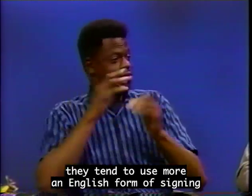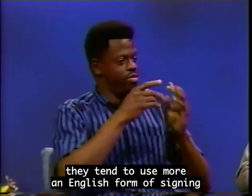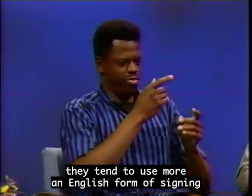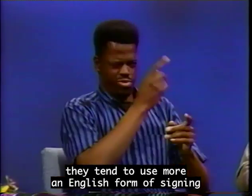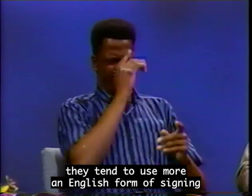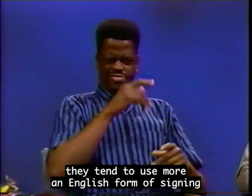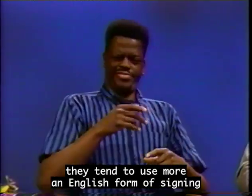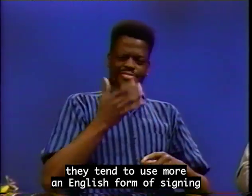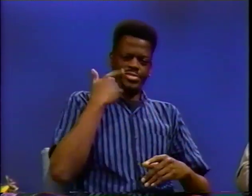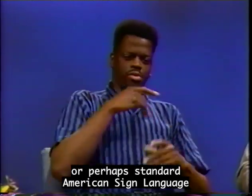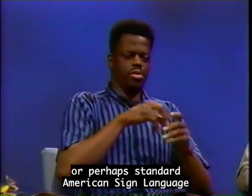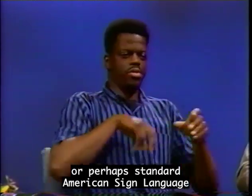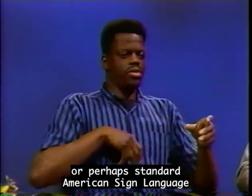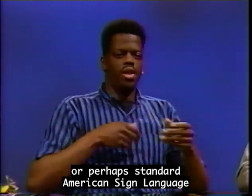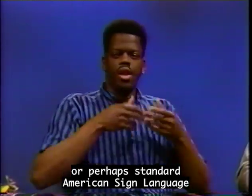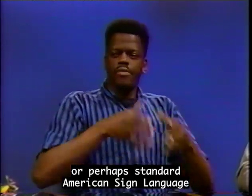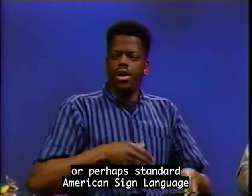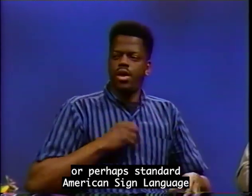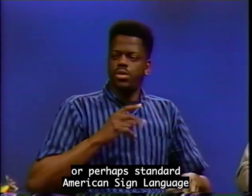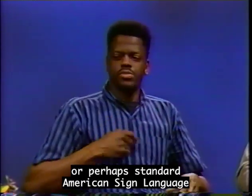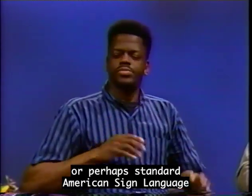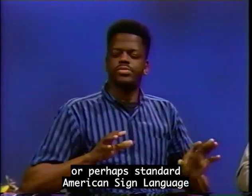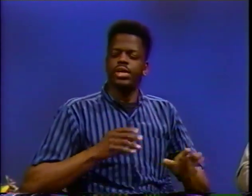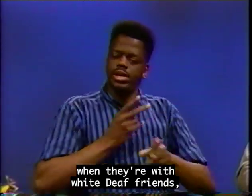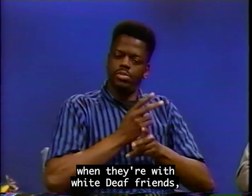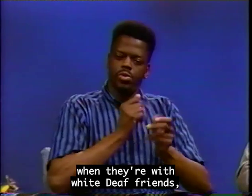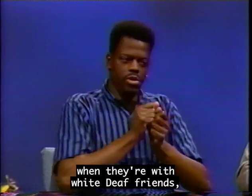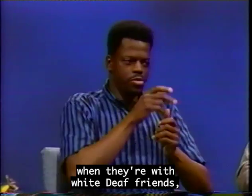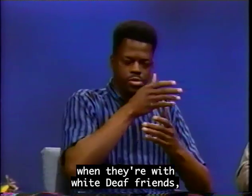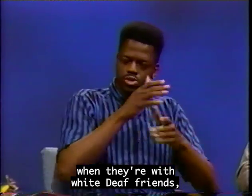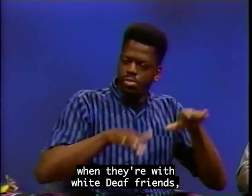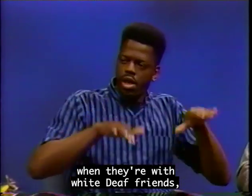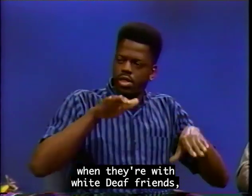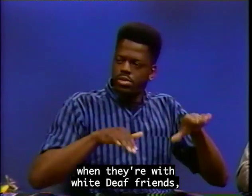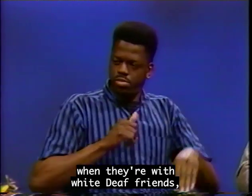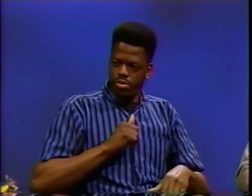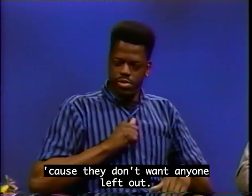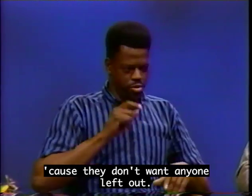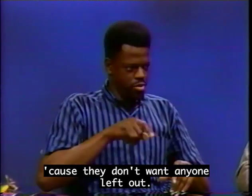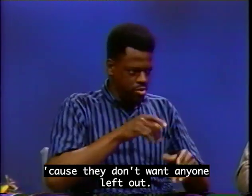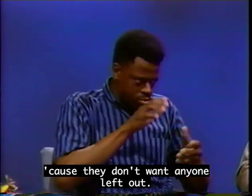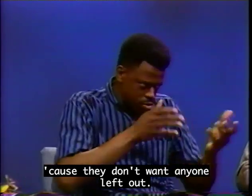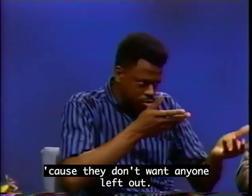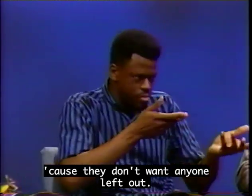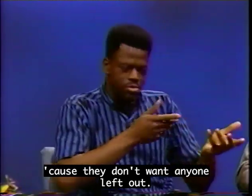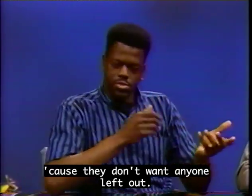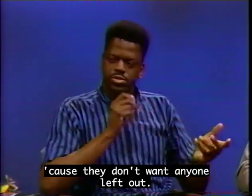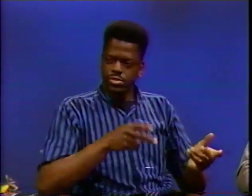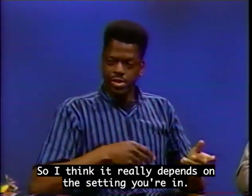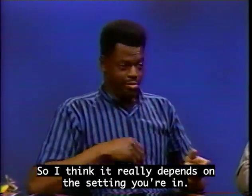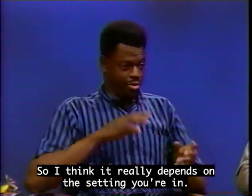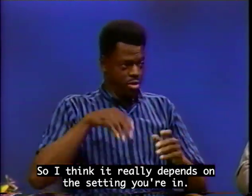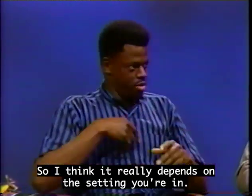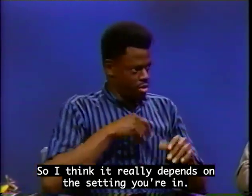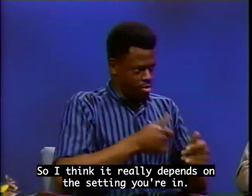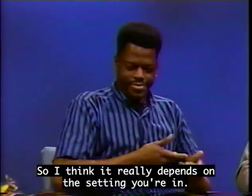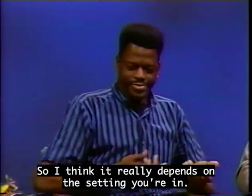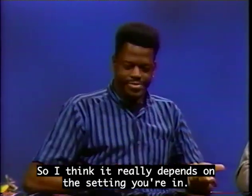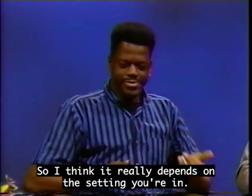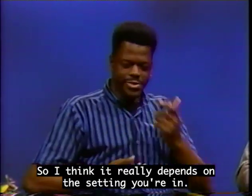an English form of signing or perhaps standard American Sign Language when they're with white deaf friends, because they don't want anyone left out. So I think it really depends